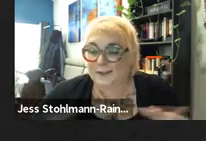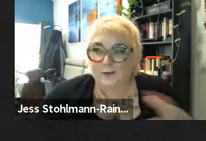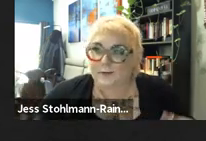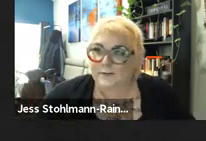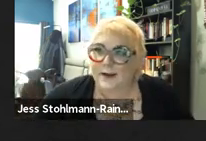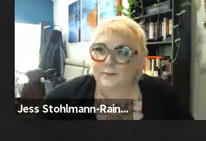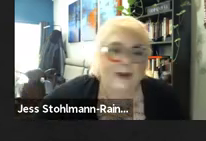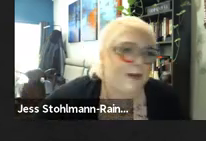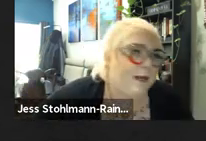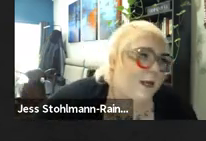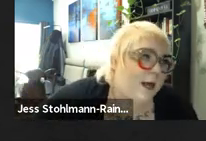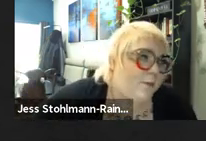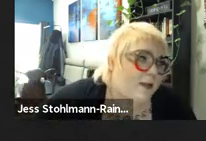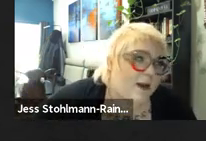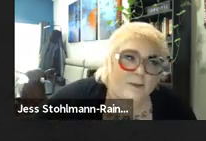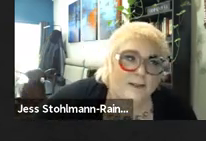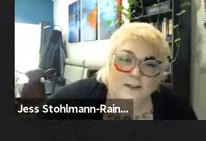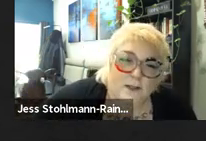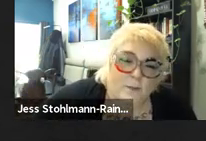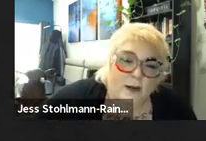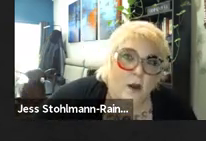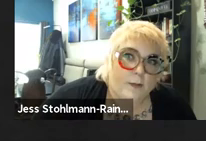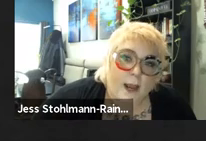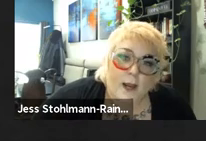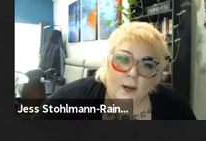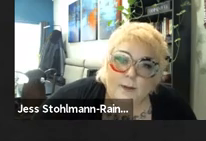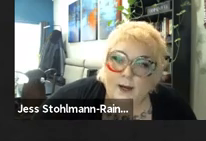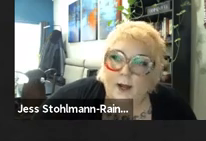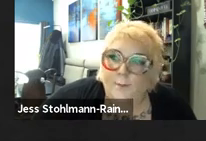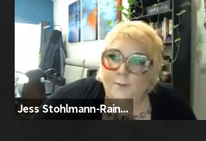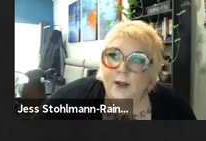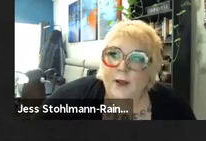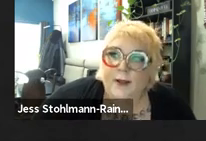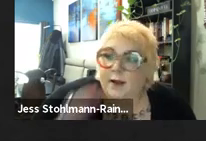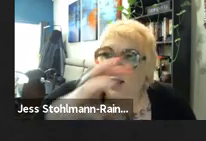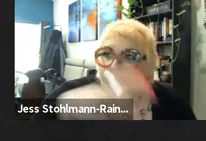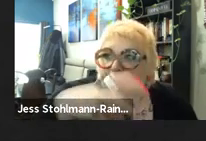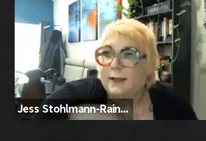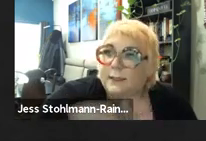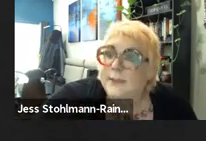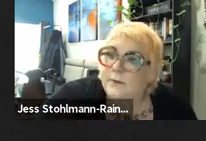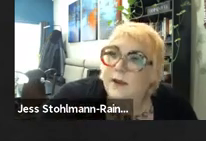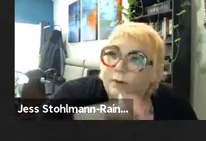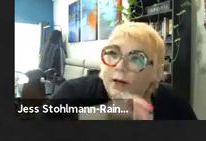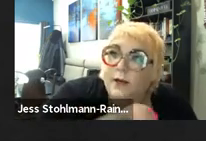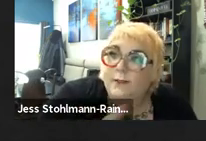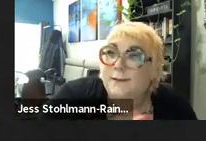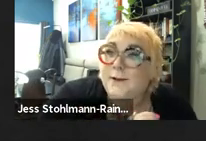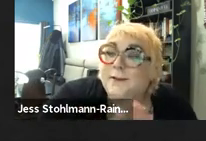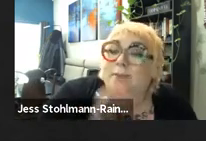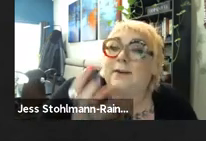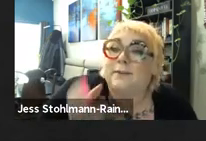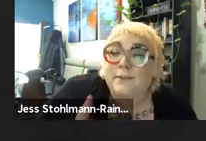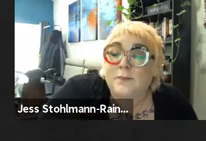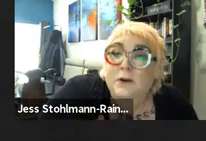that's this is sort of defined by um by the government so that's a little bit complicated but um i think on our crisis line we have pretty good